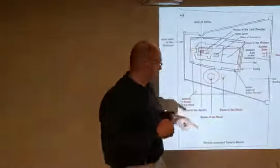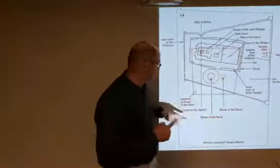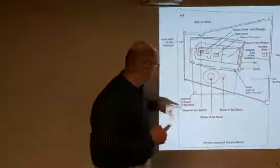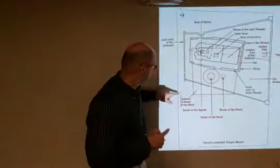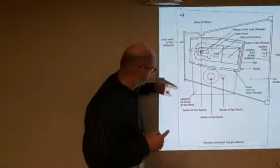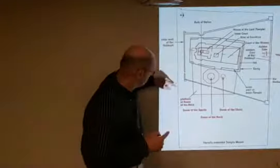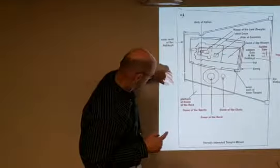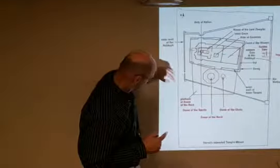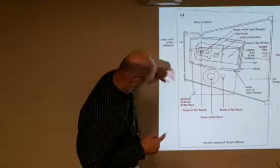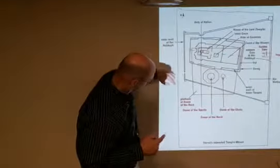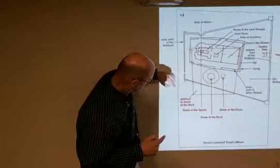and today,